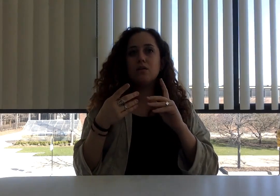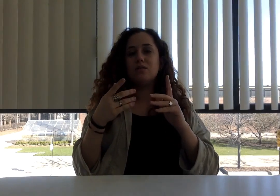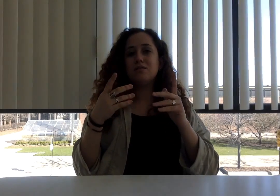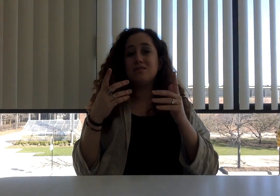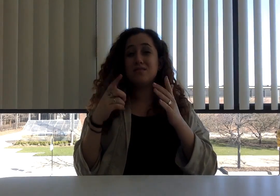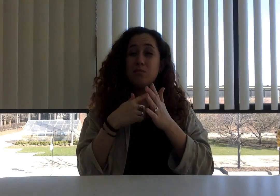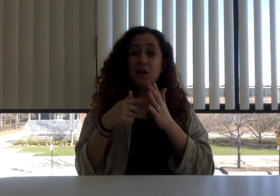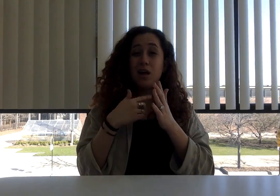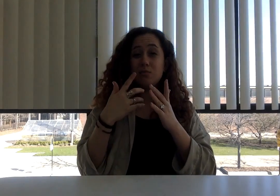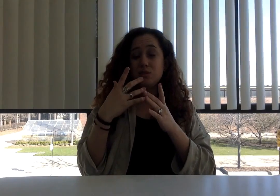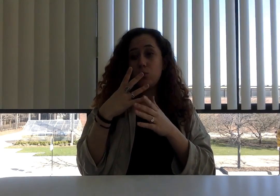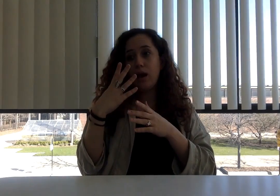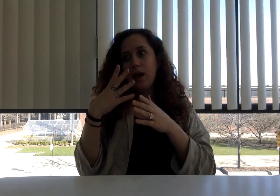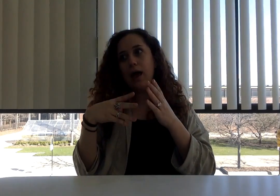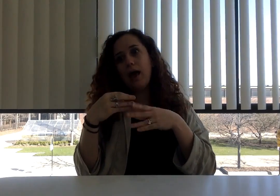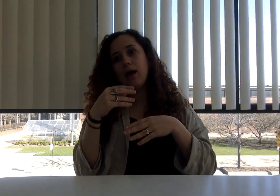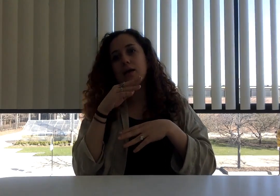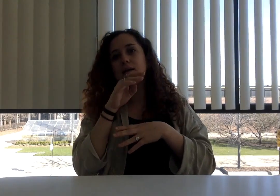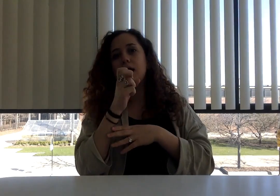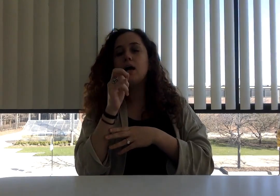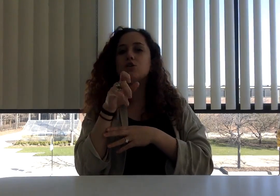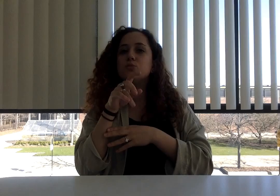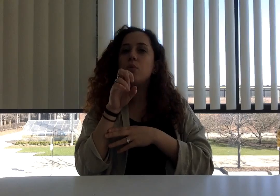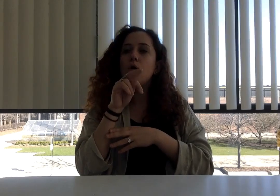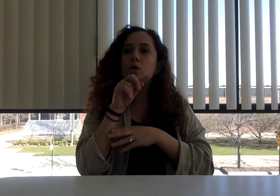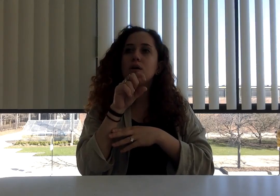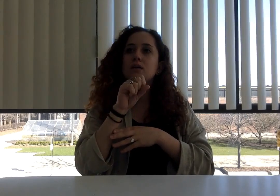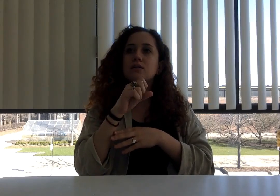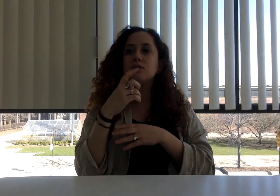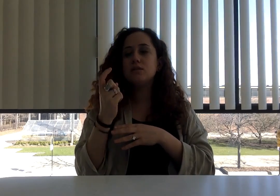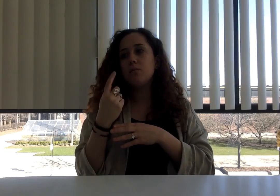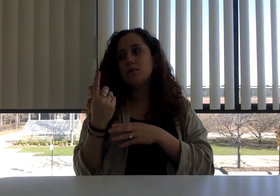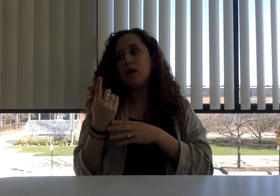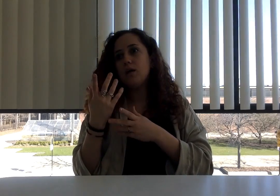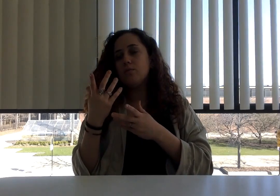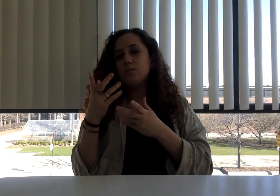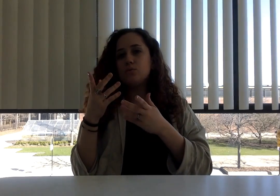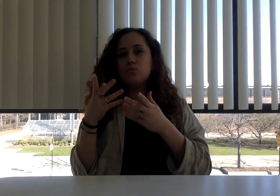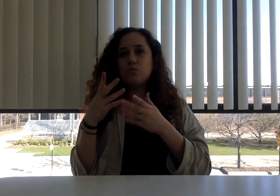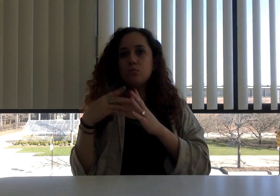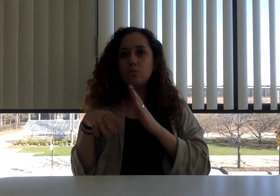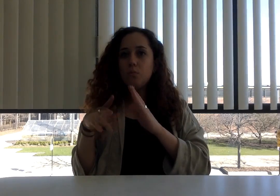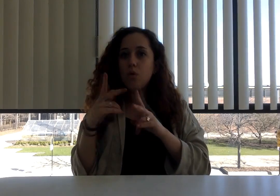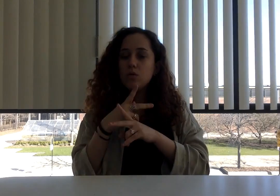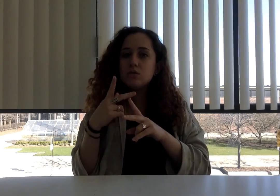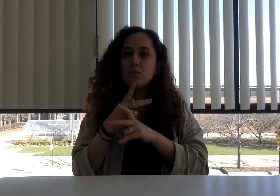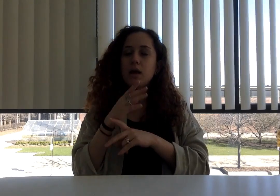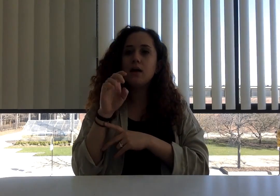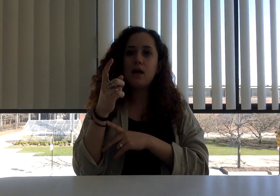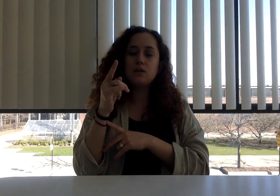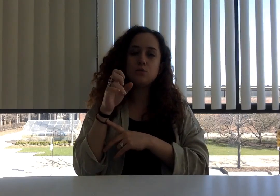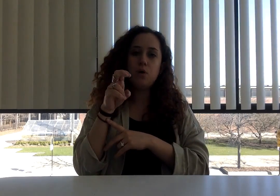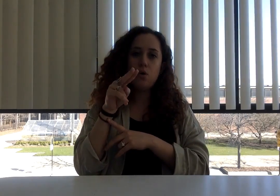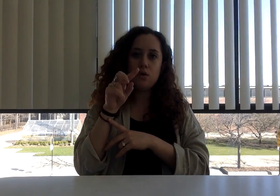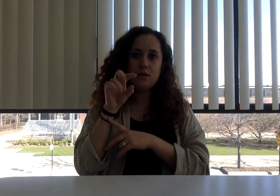the exponents, sometimes we're multiplying the exponents. Please. Second thing is the same thing I told a number of students in the